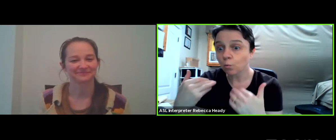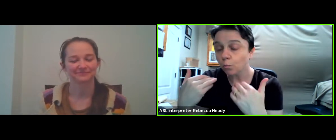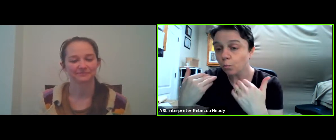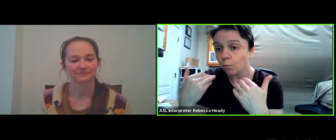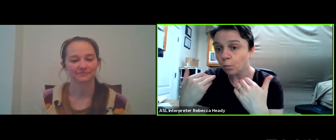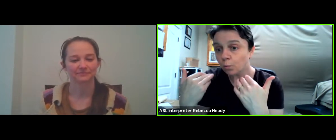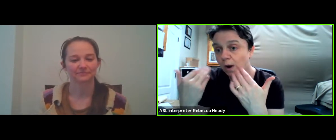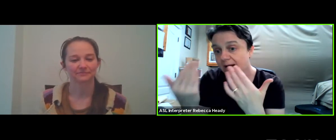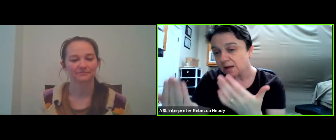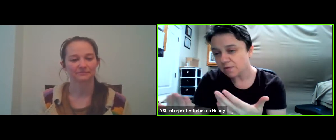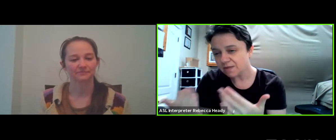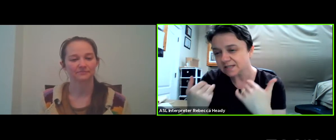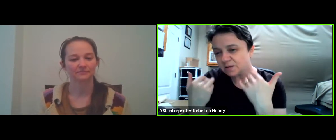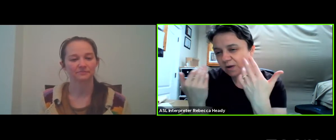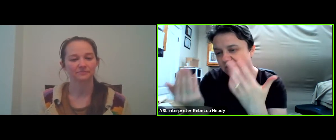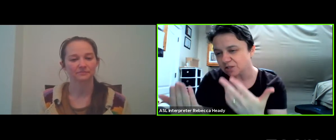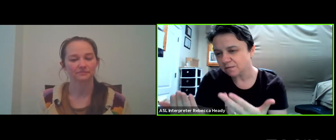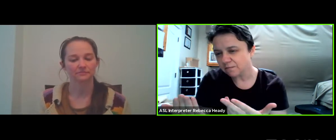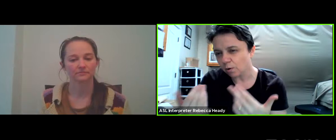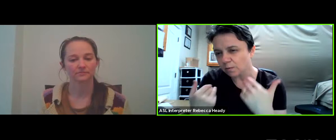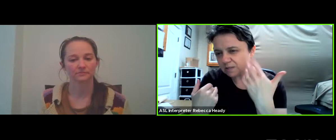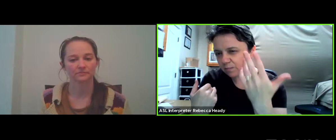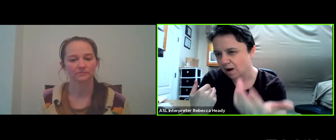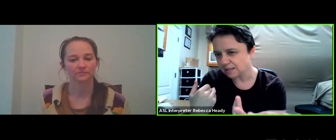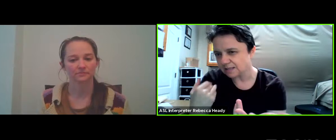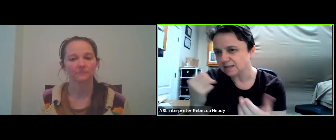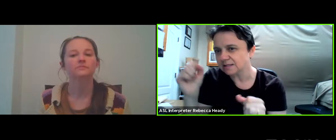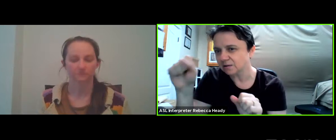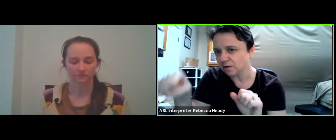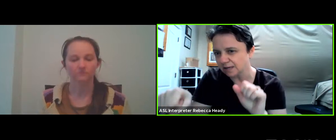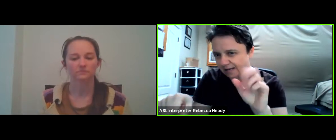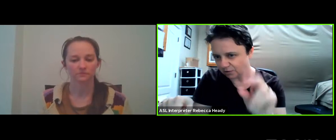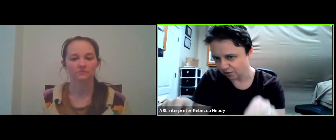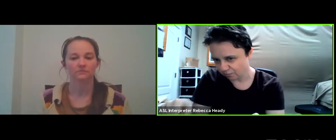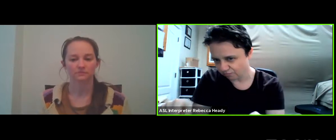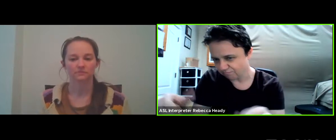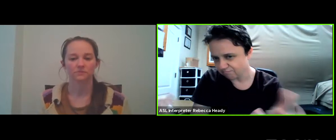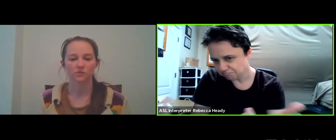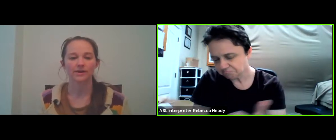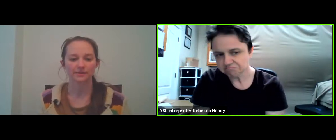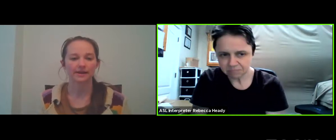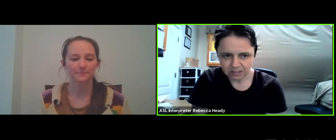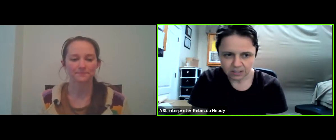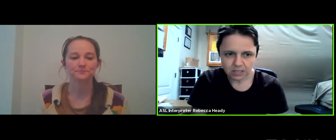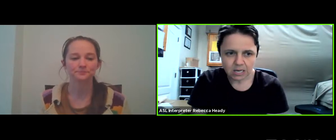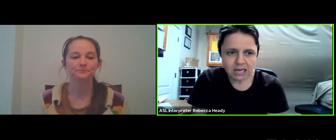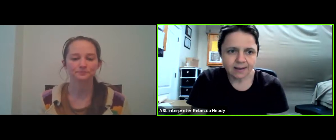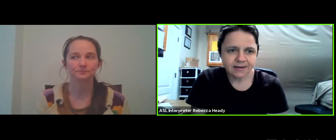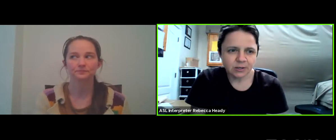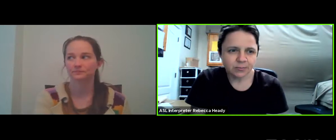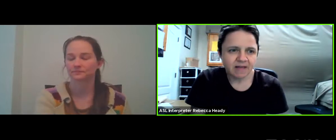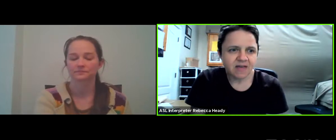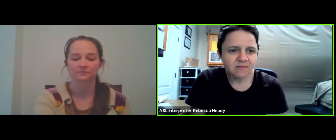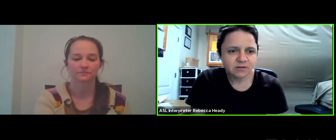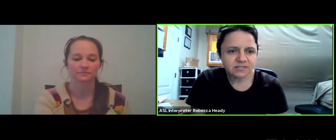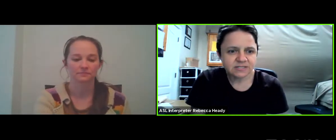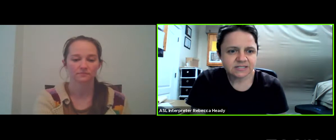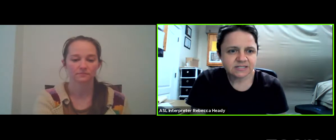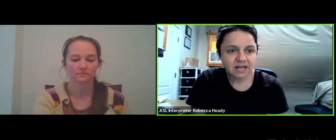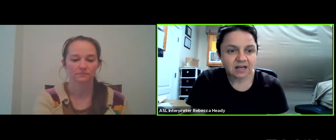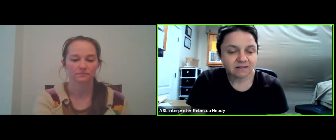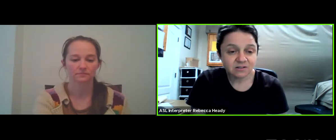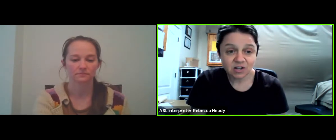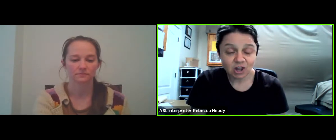So you're waiting with anticipation for a response, and it's either a yes or no. Right. Yeah. And then